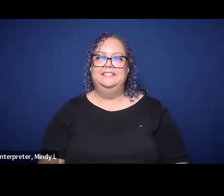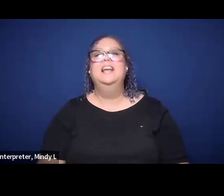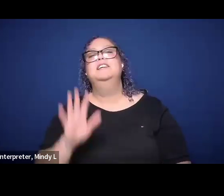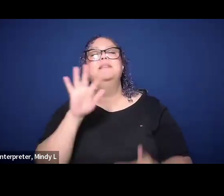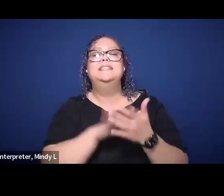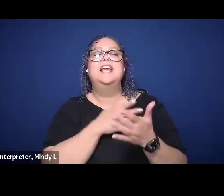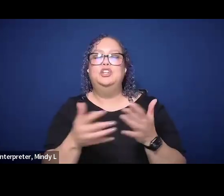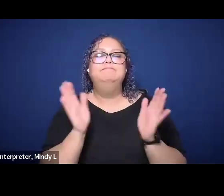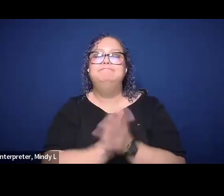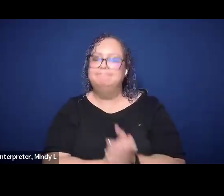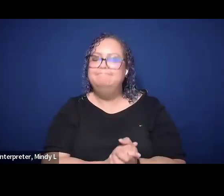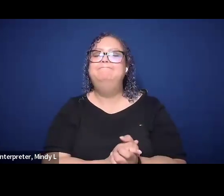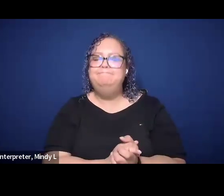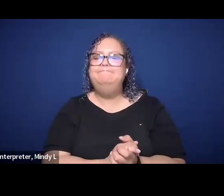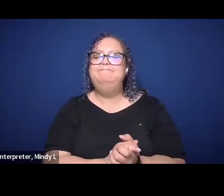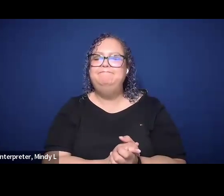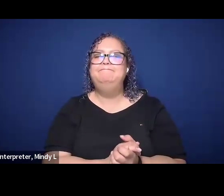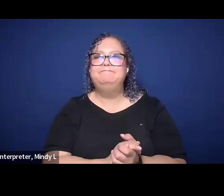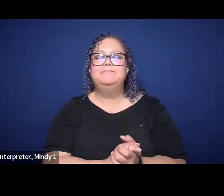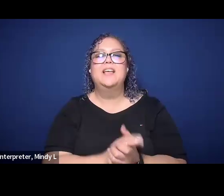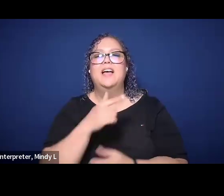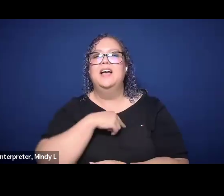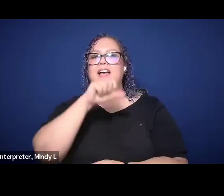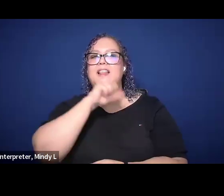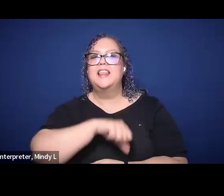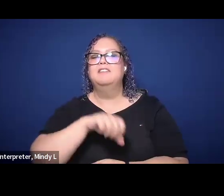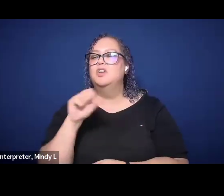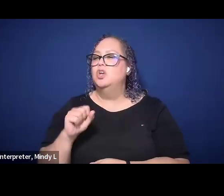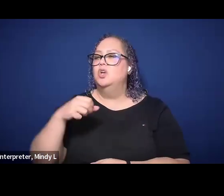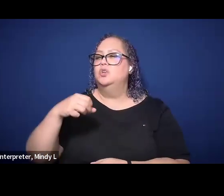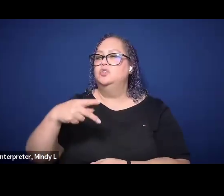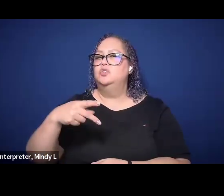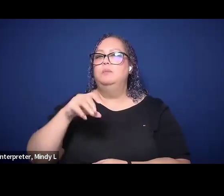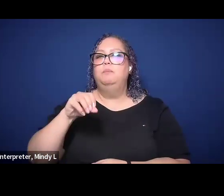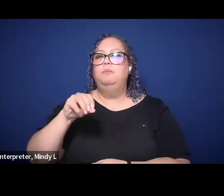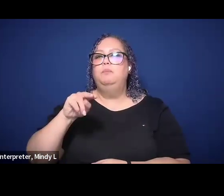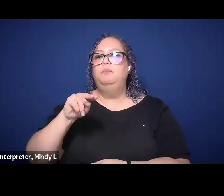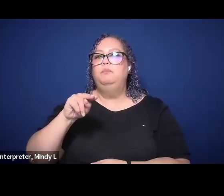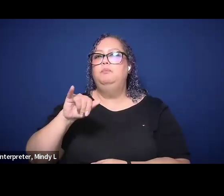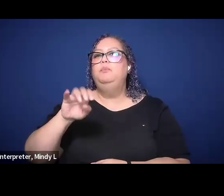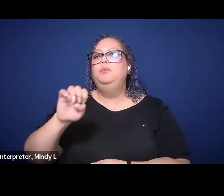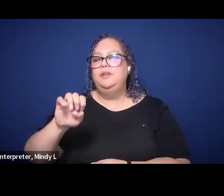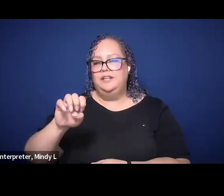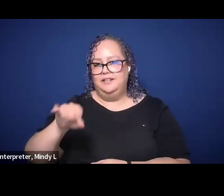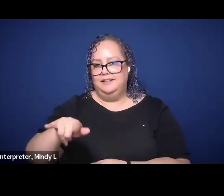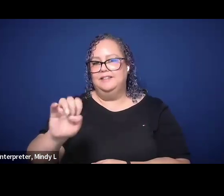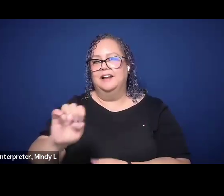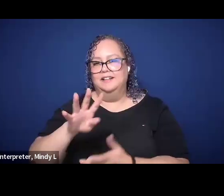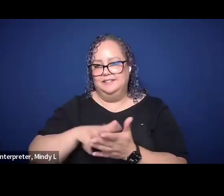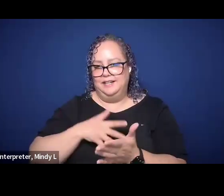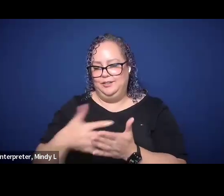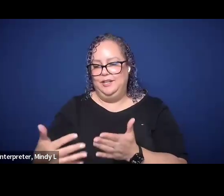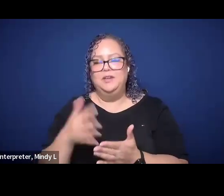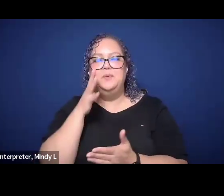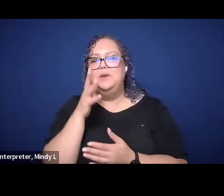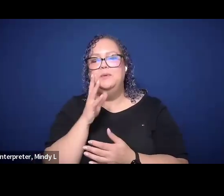Schedule. I love Spoonie style scheduling, and we'll get to that a little bit more when we talk about energy. But